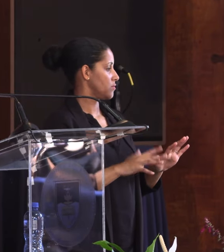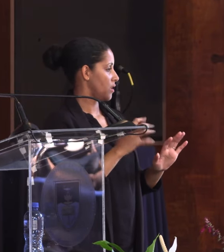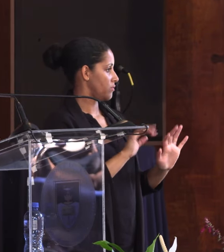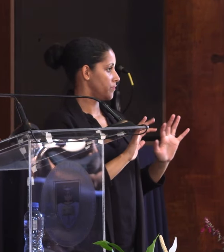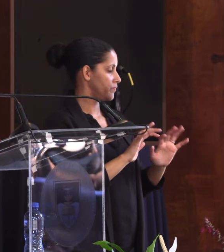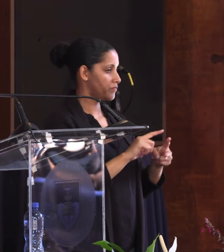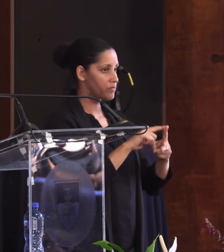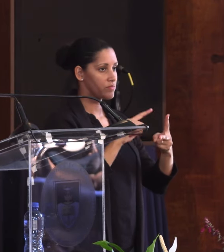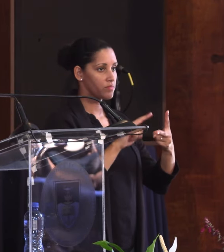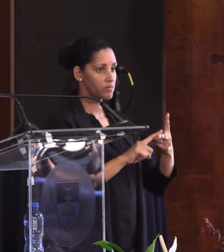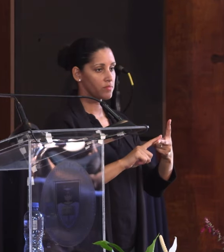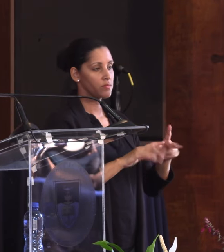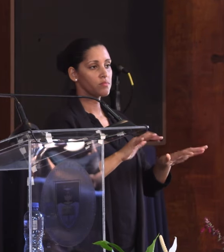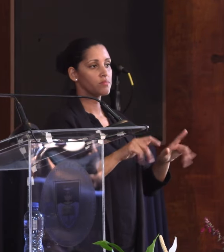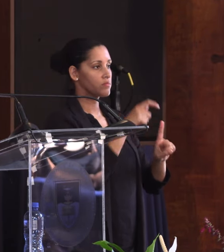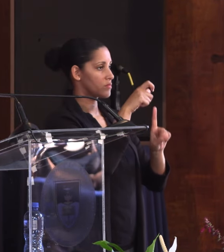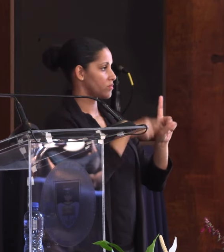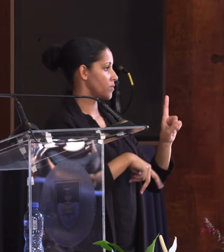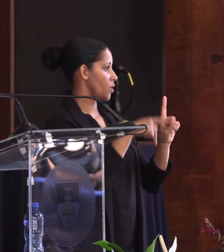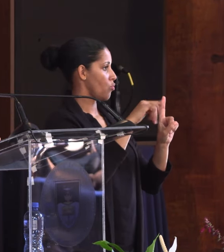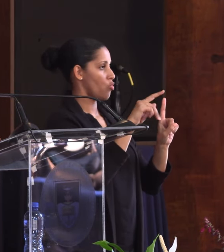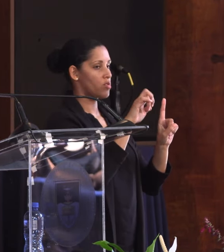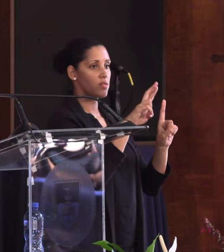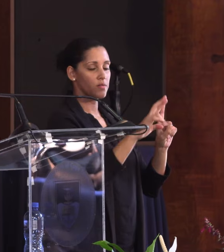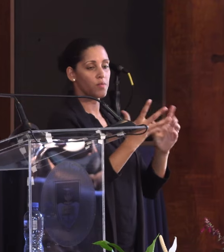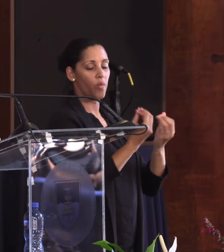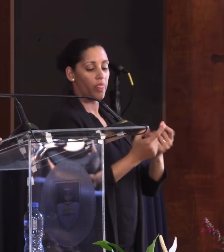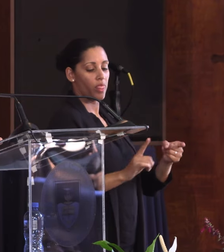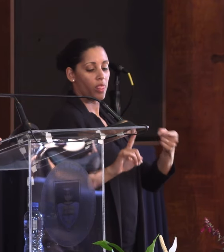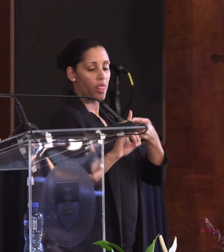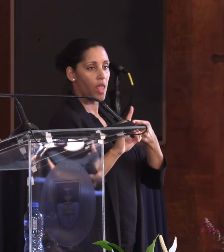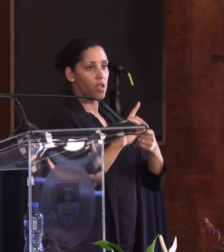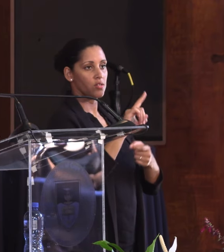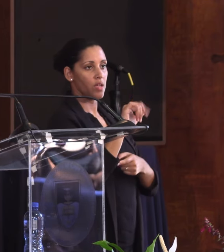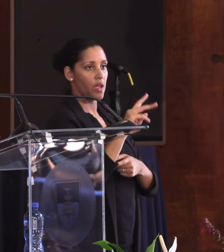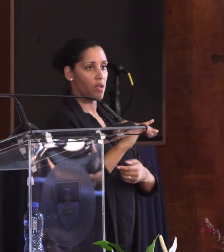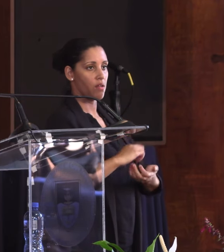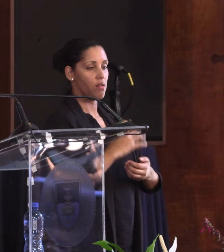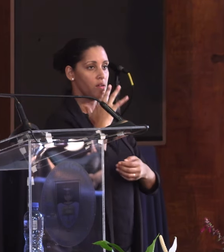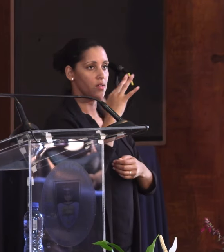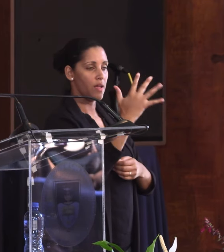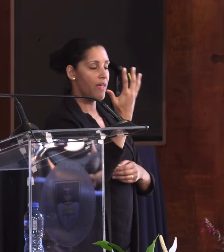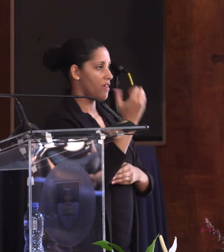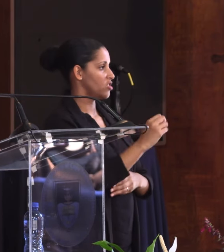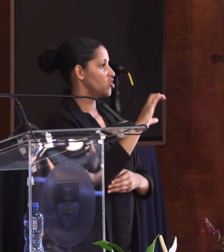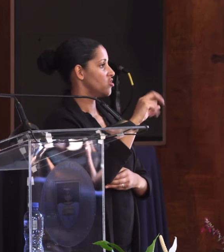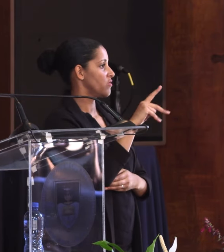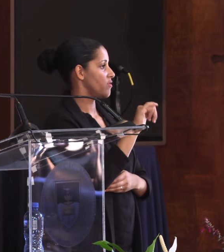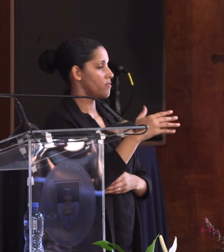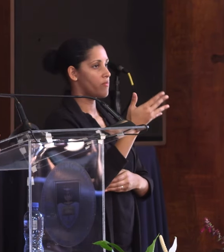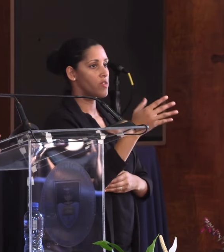Pianist Michaela Porter accompanied soprano Molly Zangari, who sang Ah, Je Veux Vivre by Charles